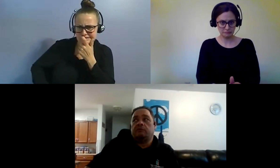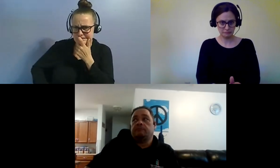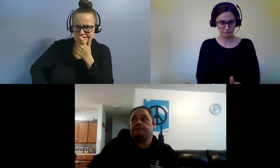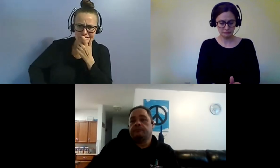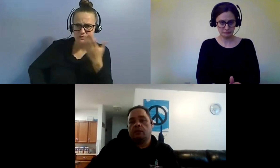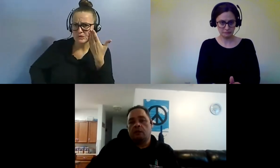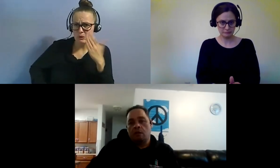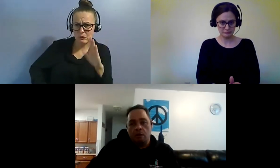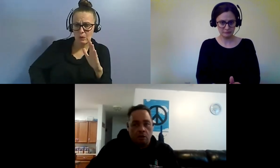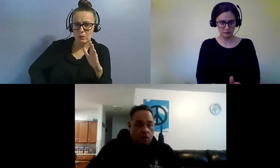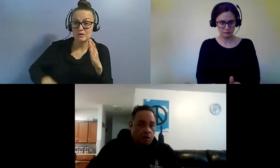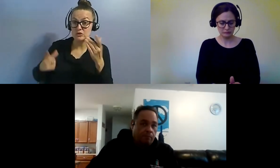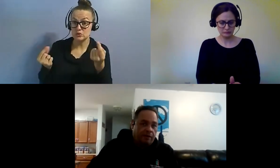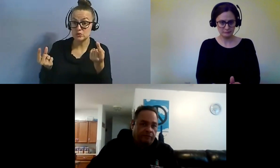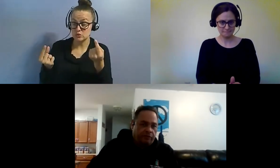braille.